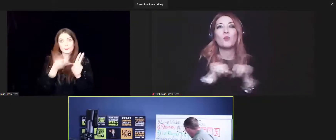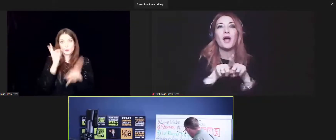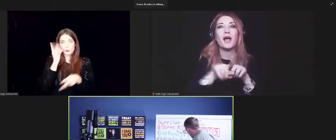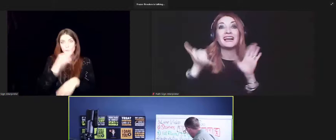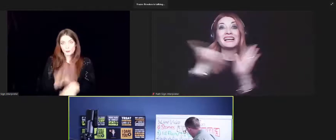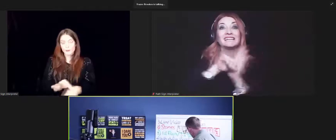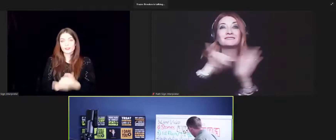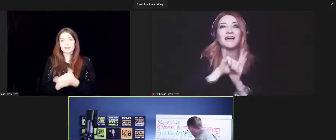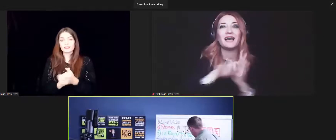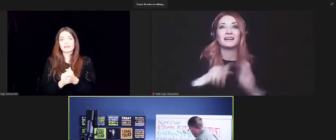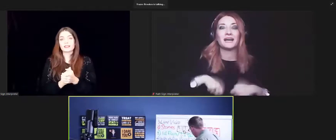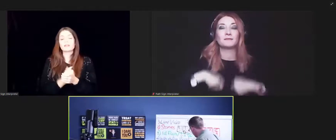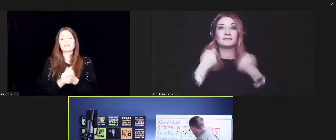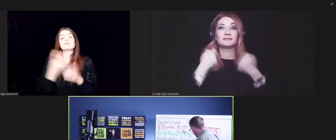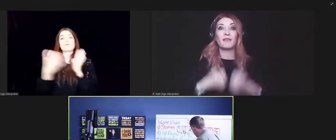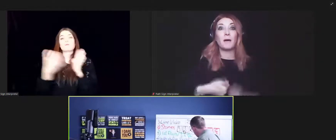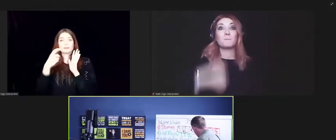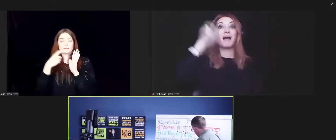are motivational.